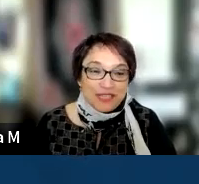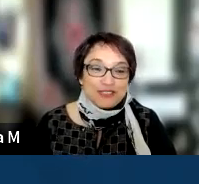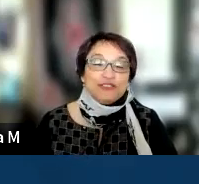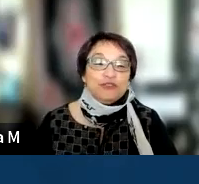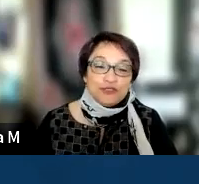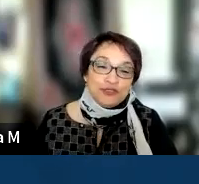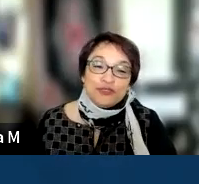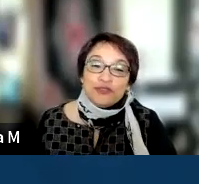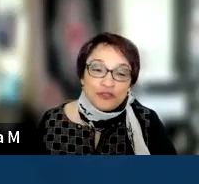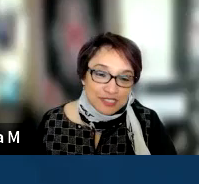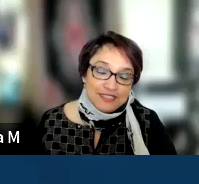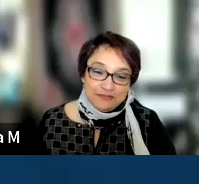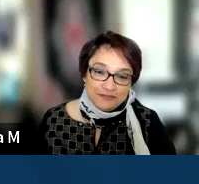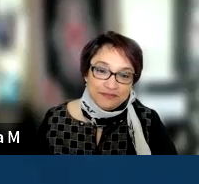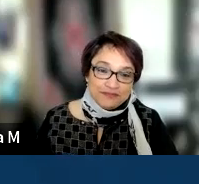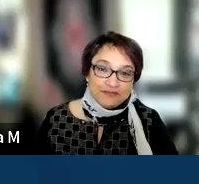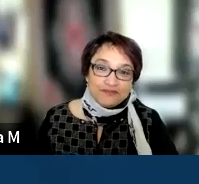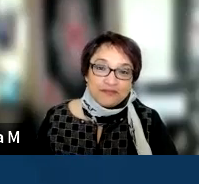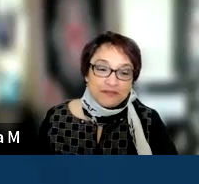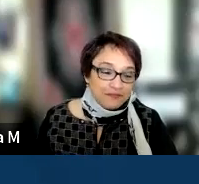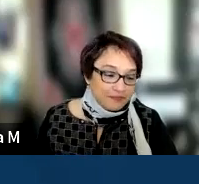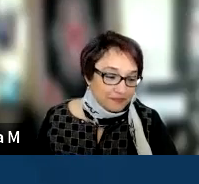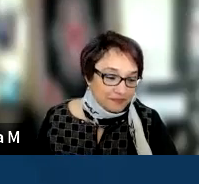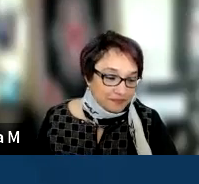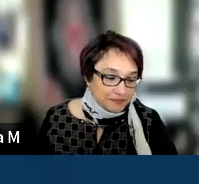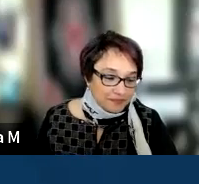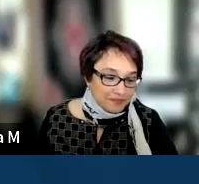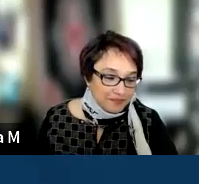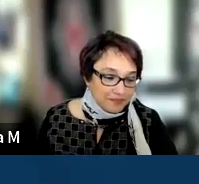My pleasure to introduce you to Kristen.